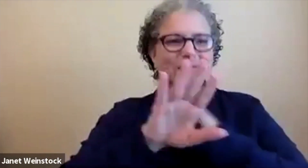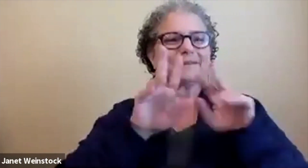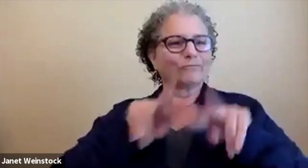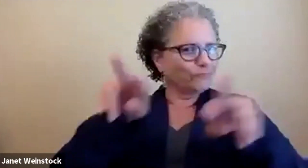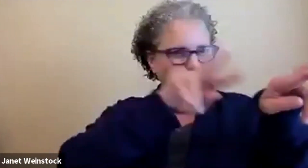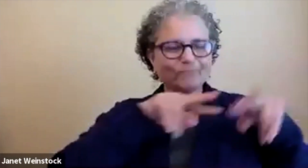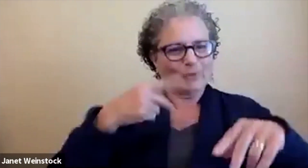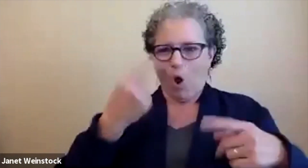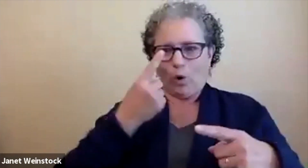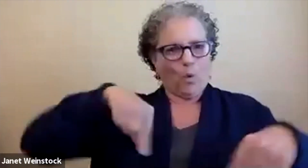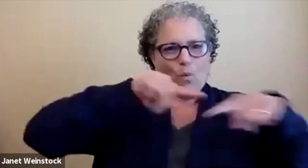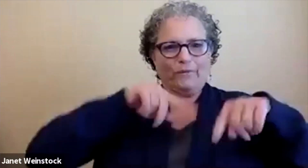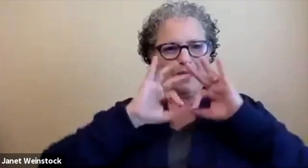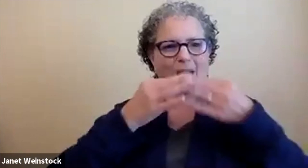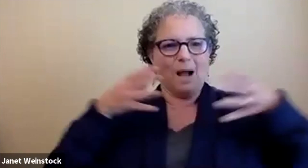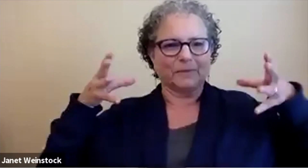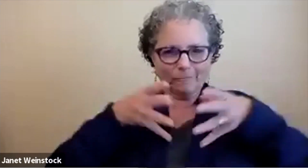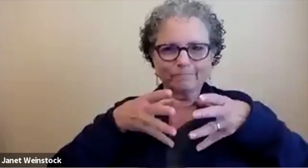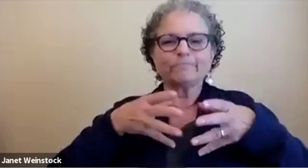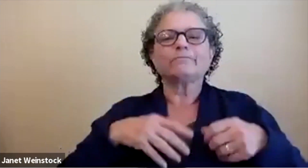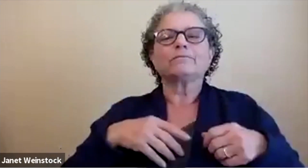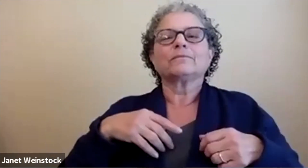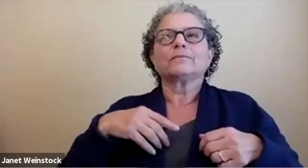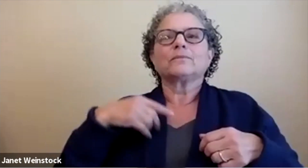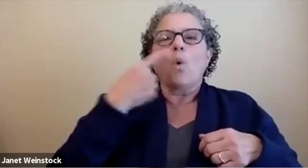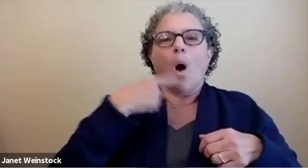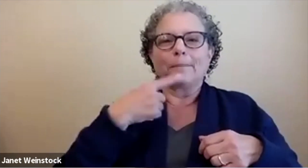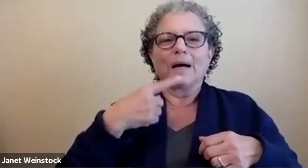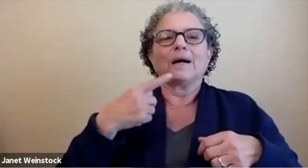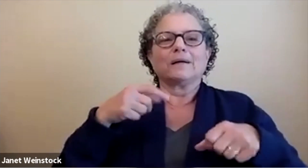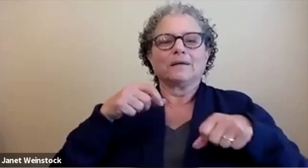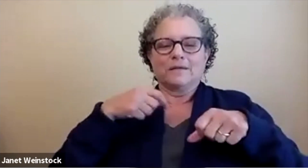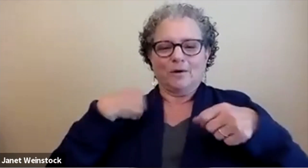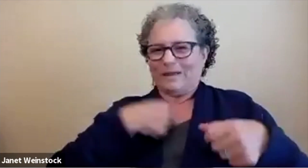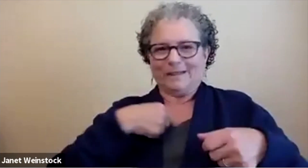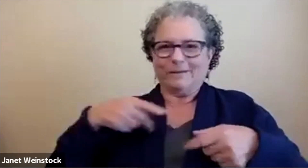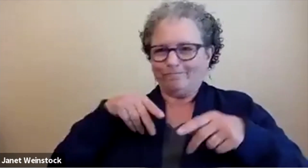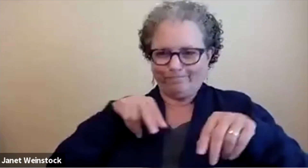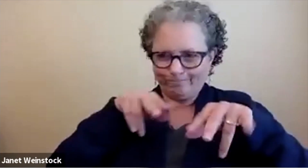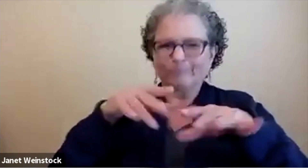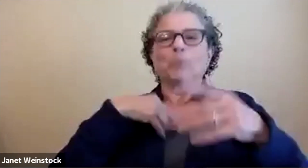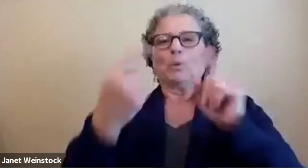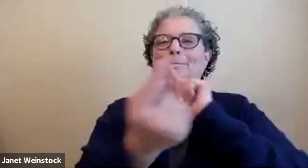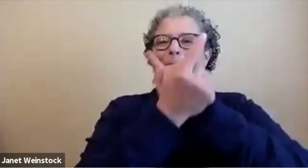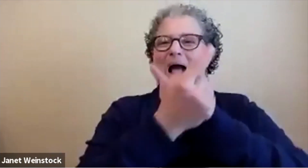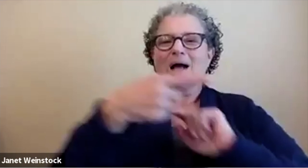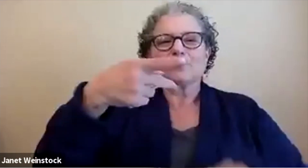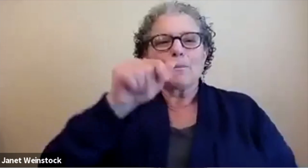able to get in and take a tour, and it was only our family together. And we